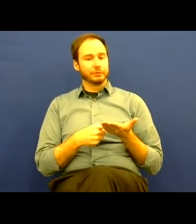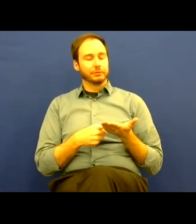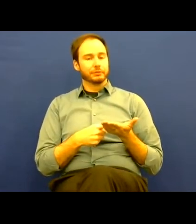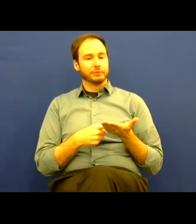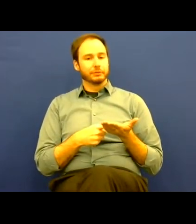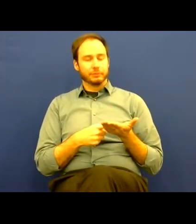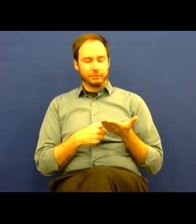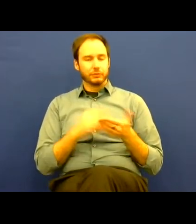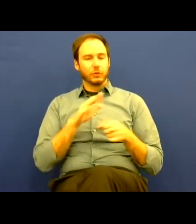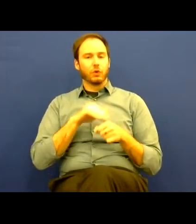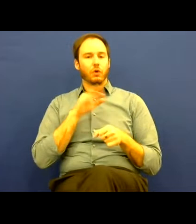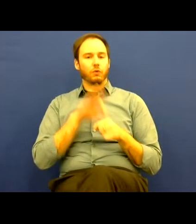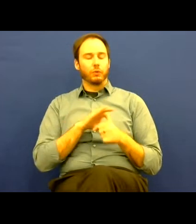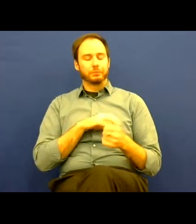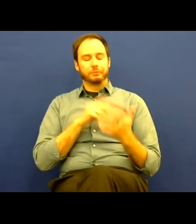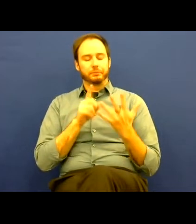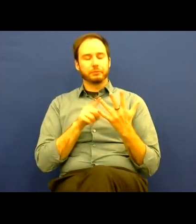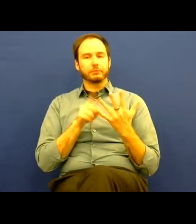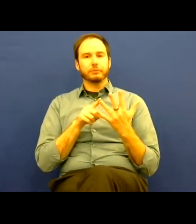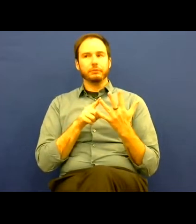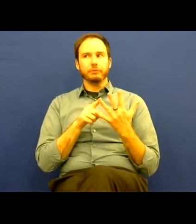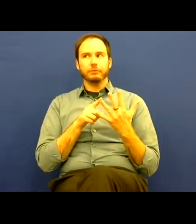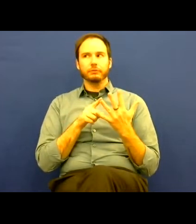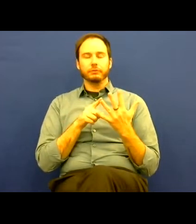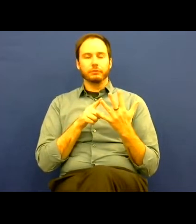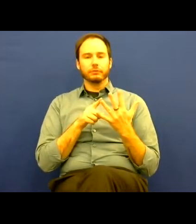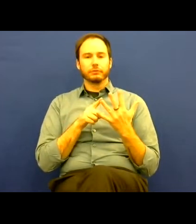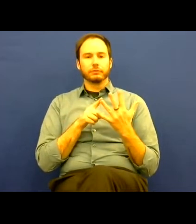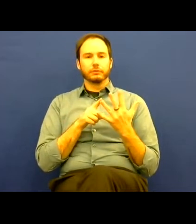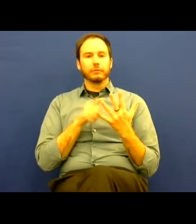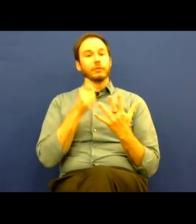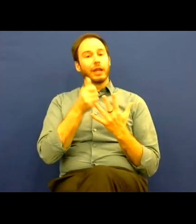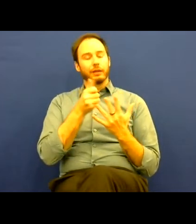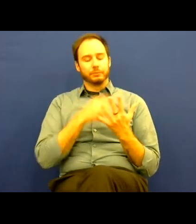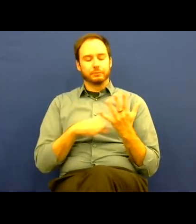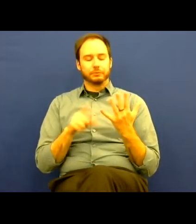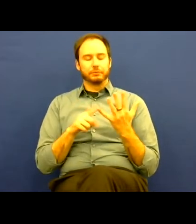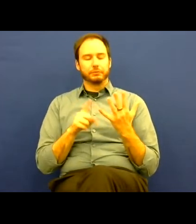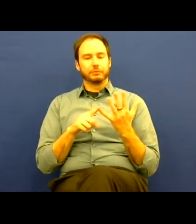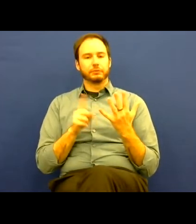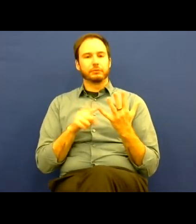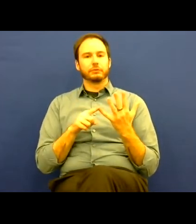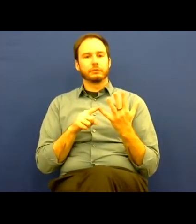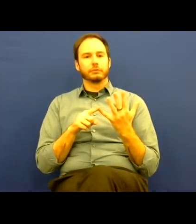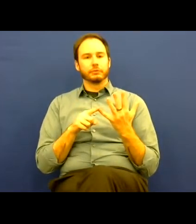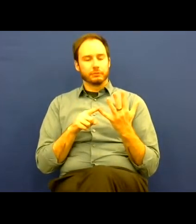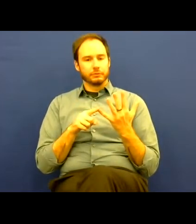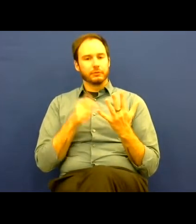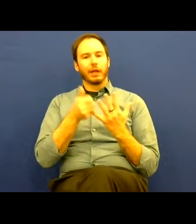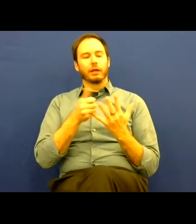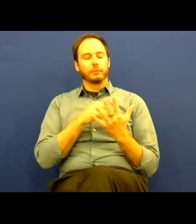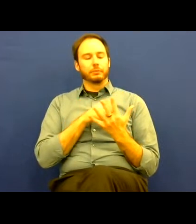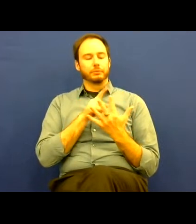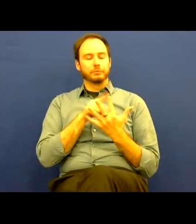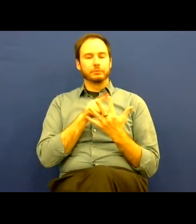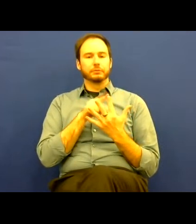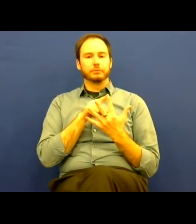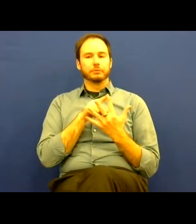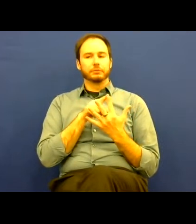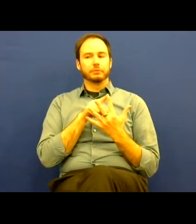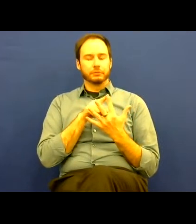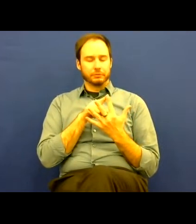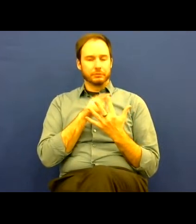Seeing and hearing none, please call the roll. Councilmember Safranik, Aye. Councilmember Bolzner, Aye.